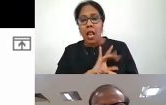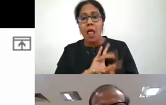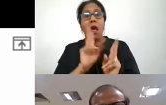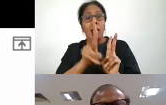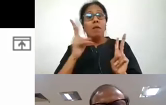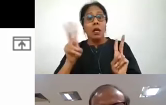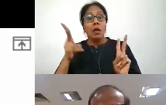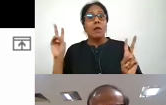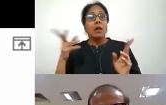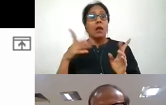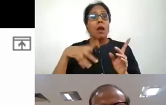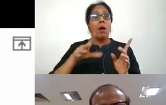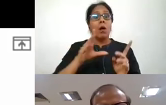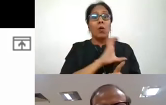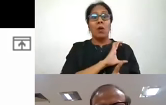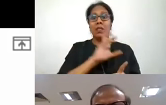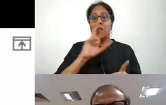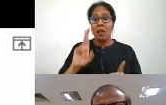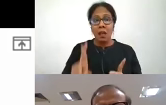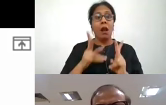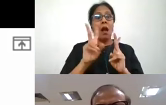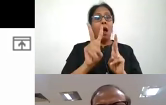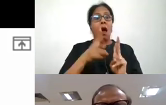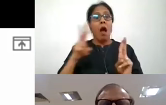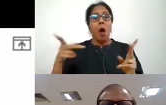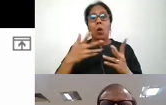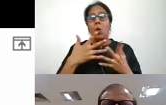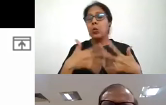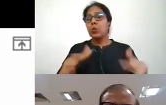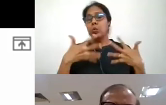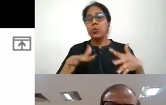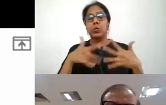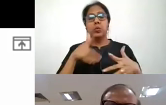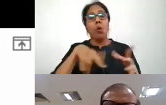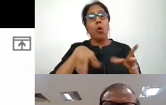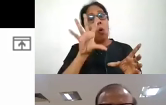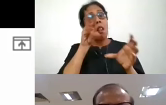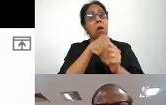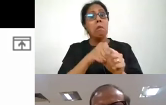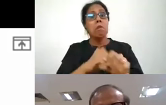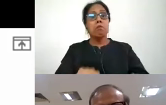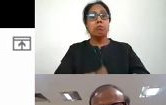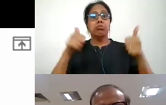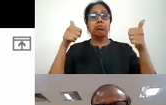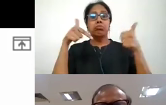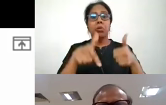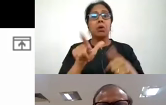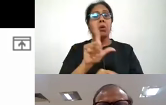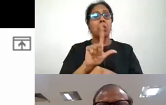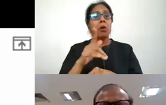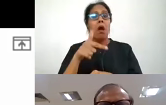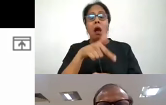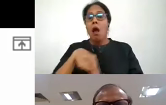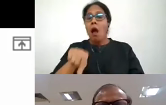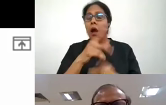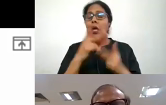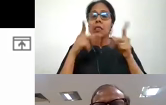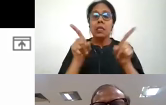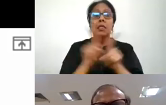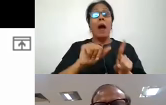gigahertz band. UK has opened it partially. 24 countries currently are, you know, considering to open the same because it is going to